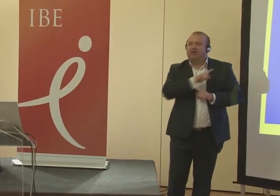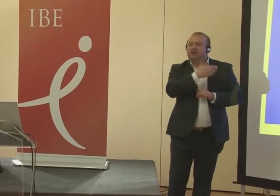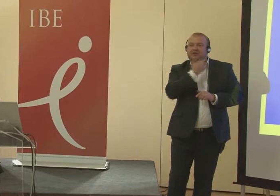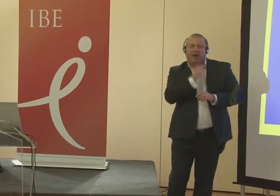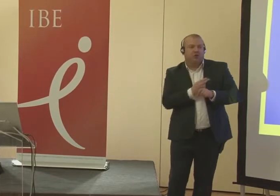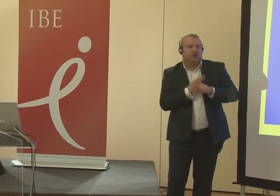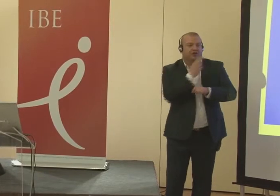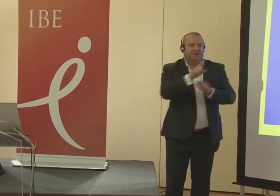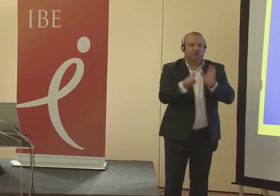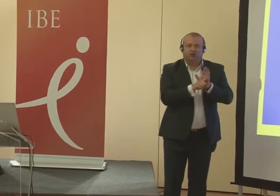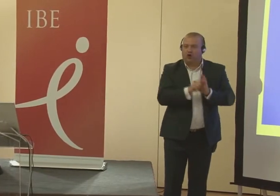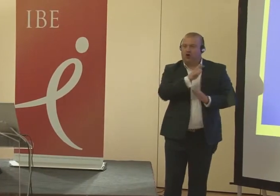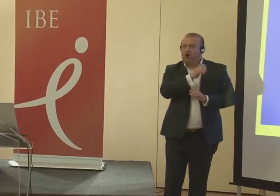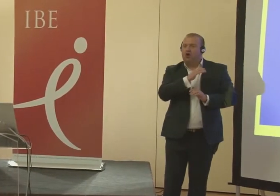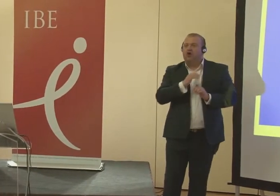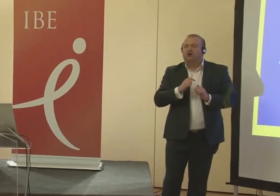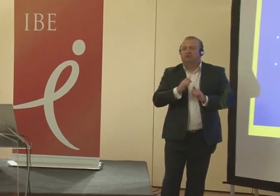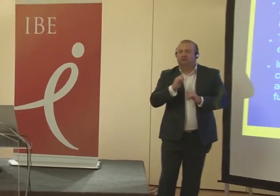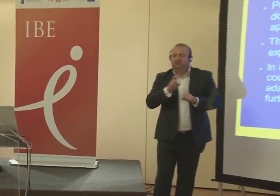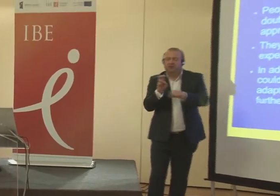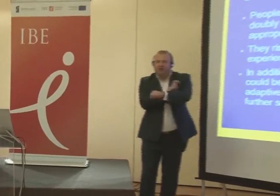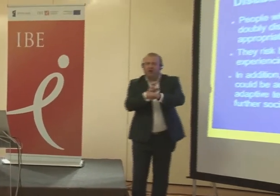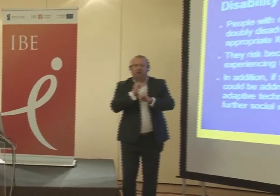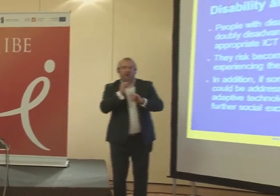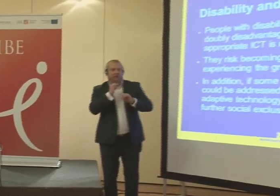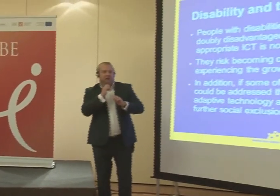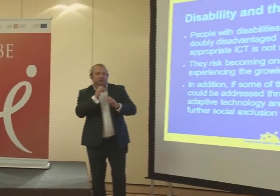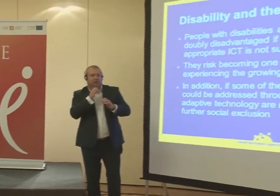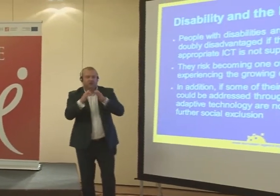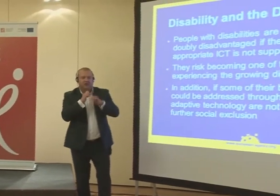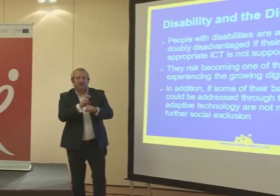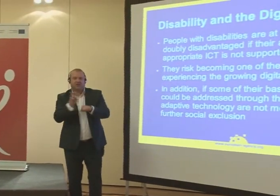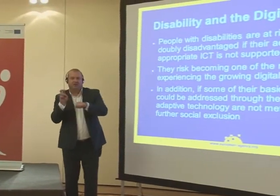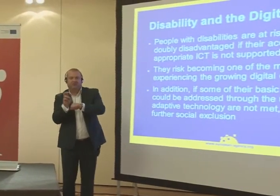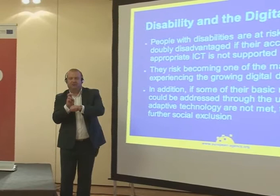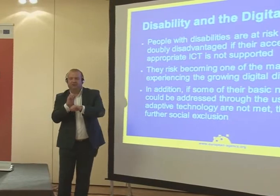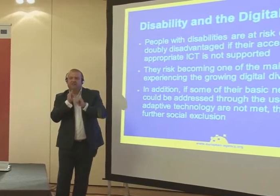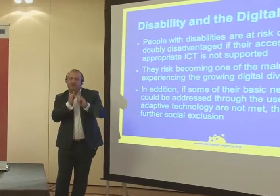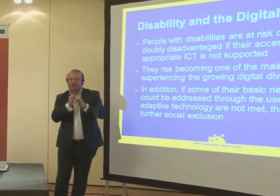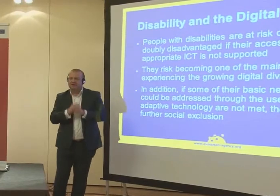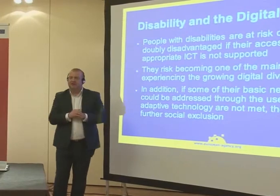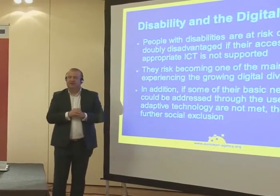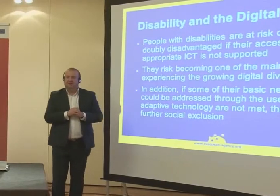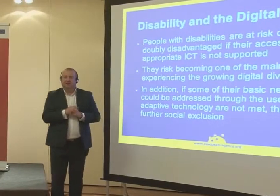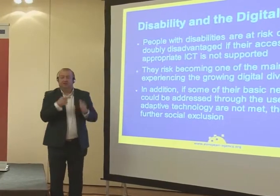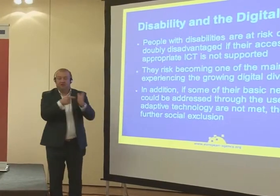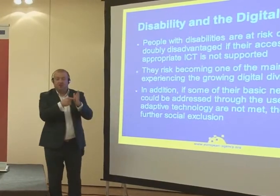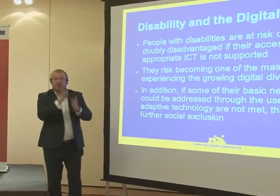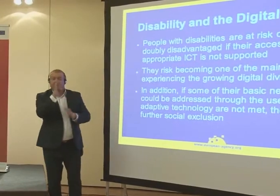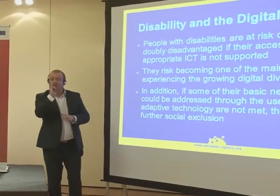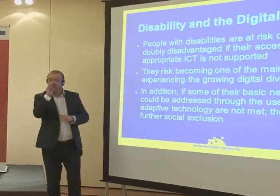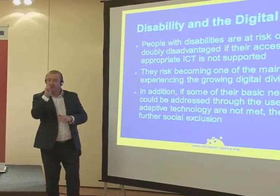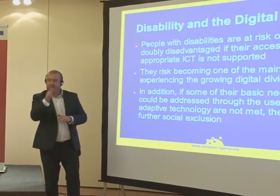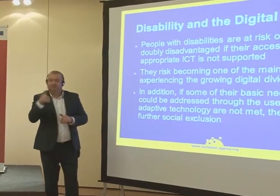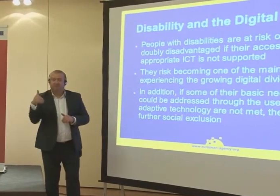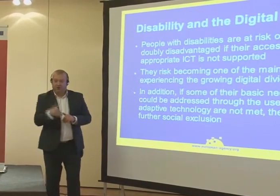in a positive way. Technology can enable their participation and achievement and